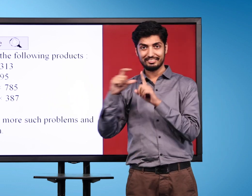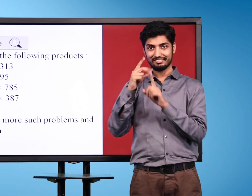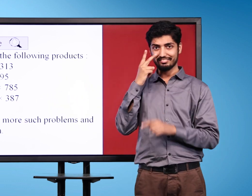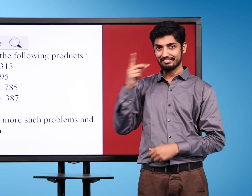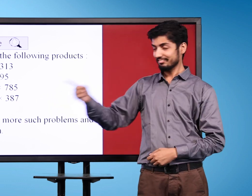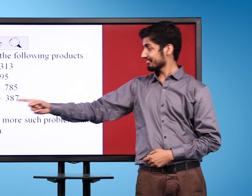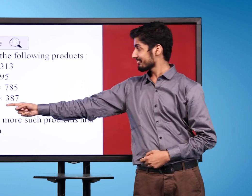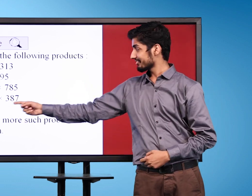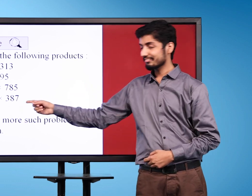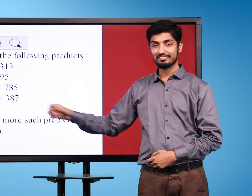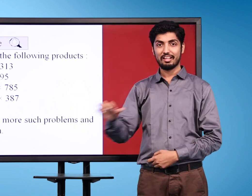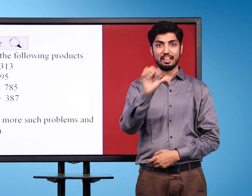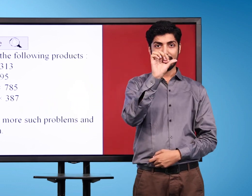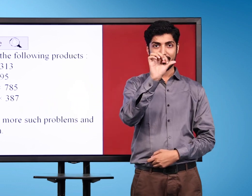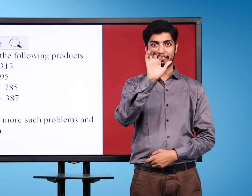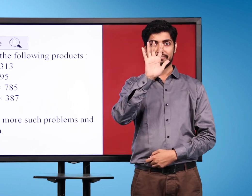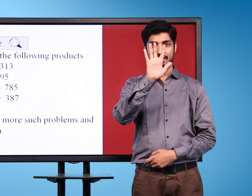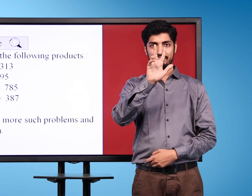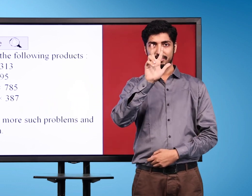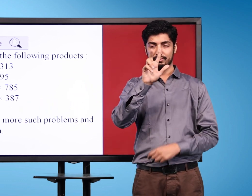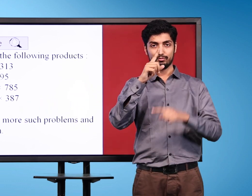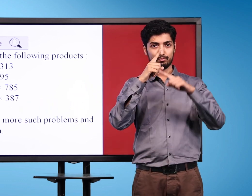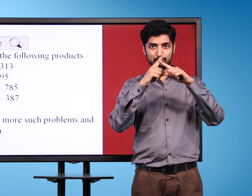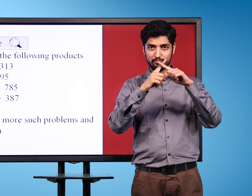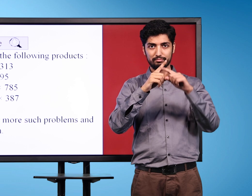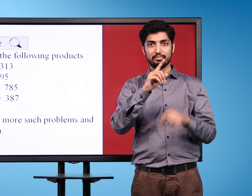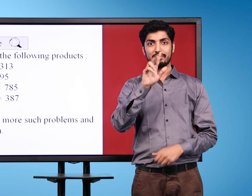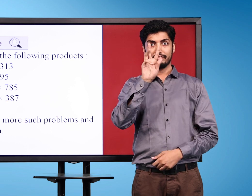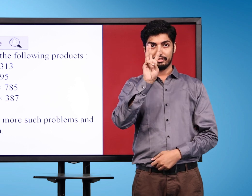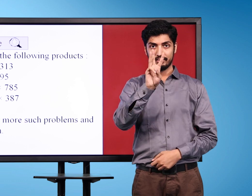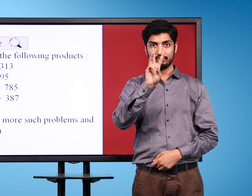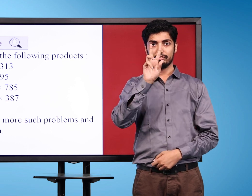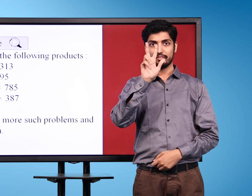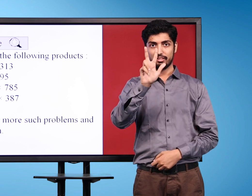D. 958 multiplied by 387.